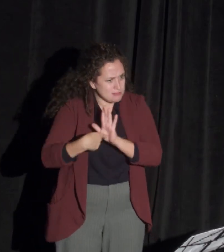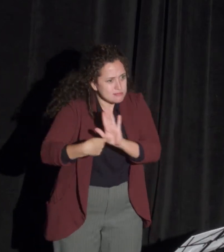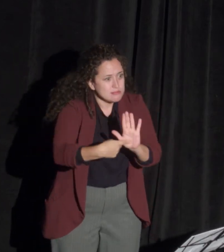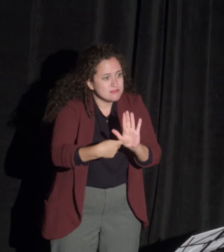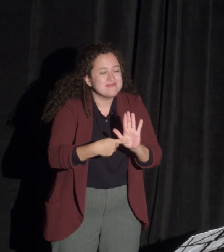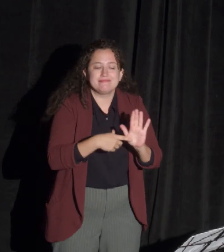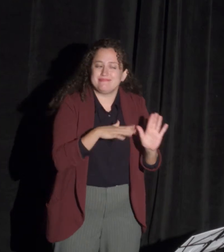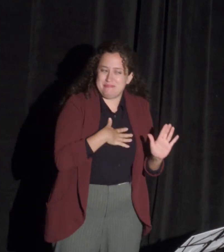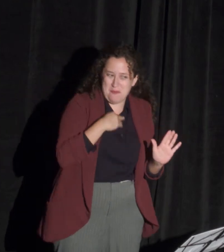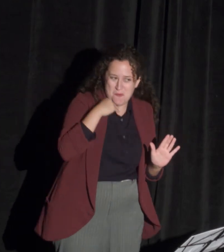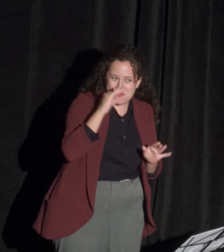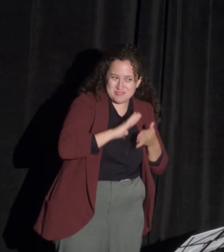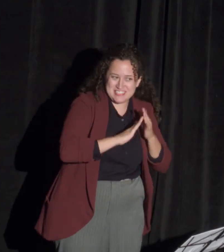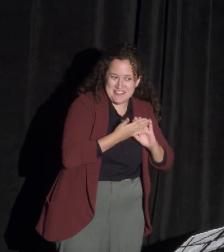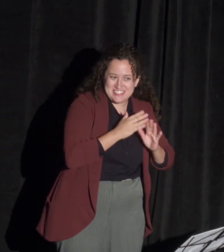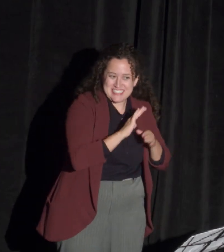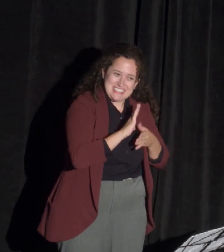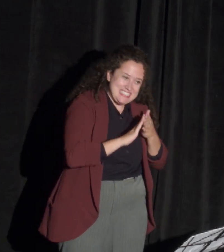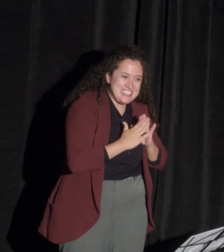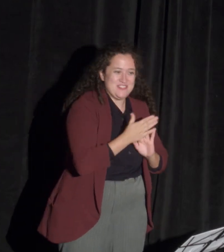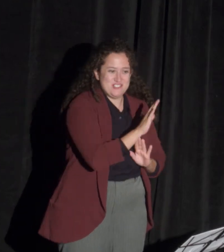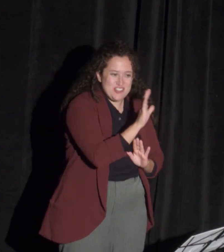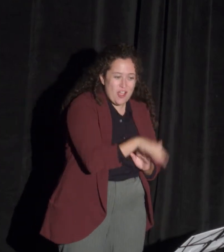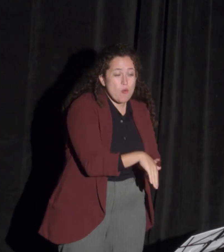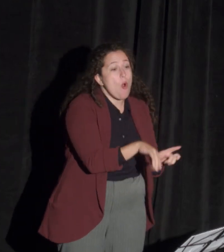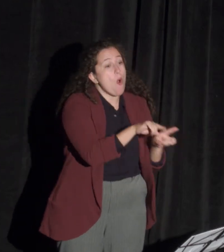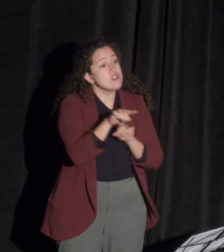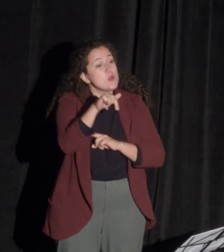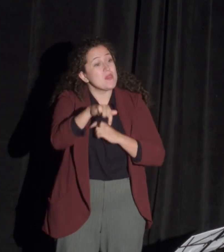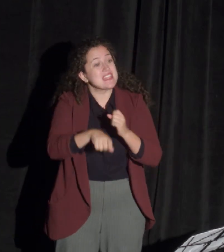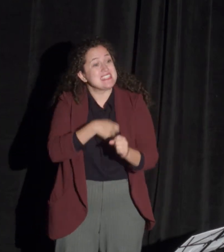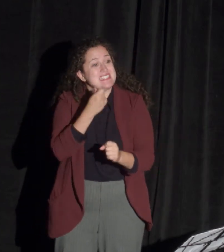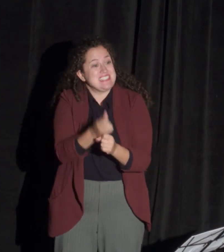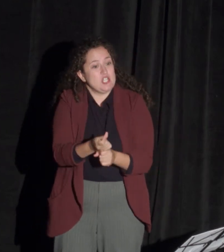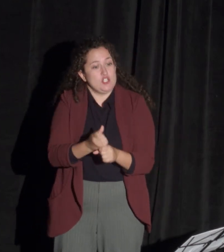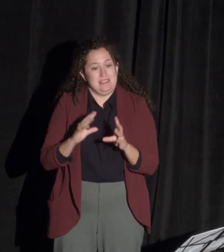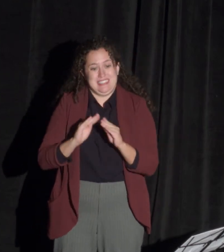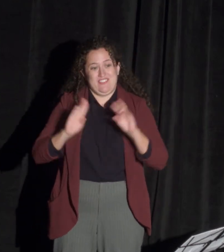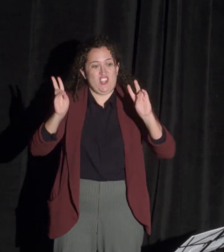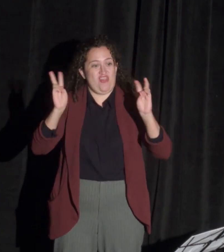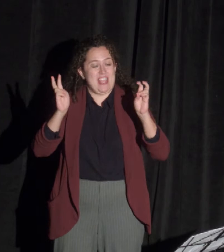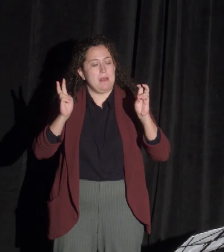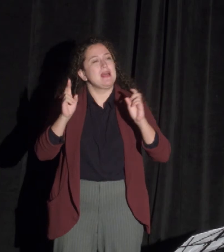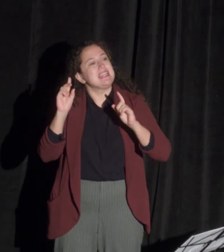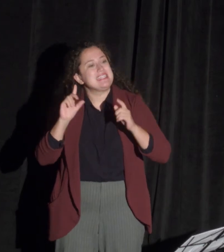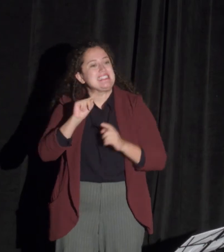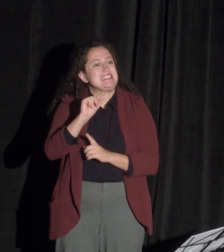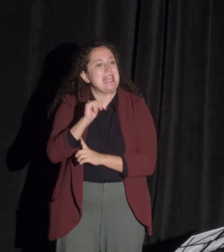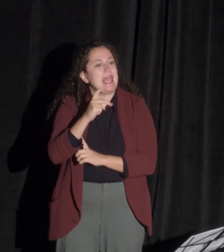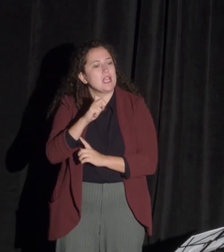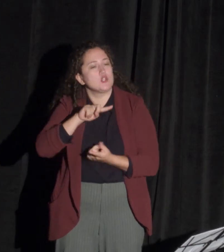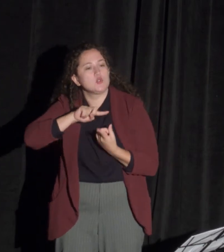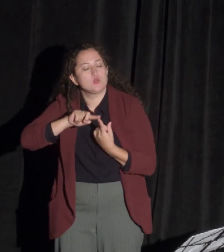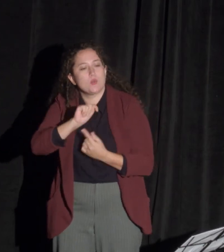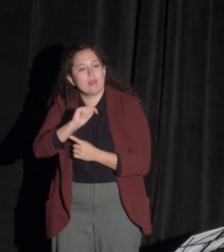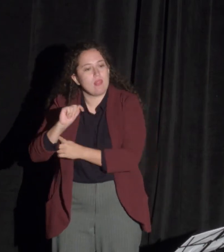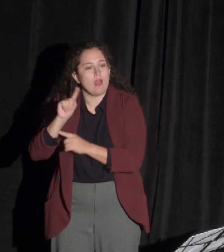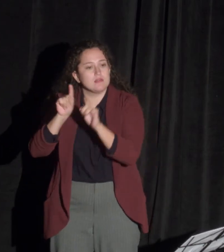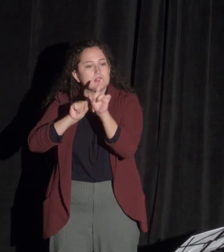the theme of this year's convention, which is Take to the Stars. There was a nod to Art Deco architecture, being an architect, that I incorporated into